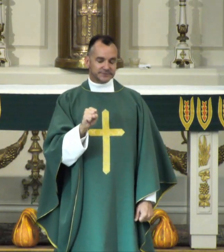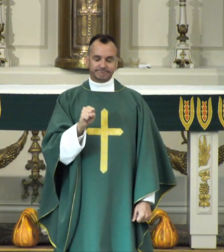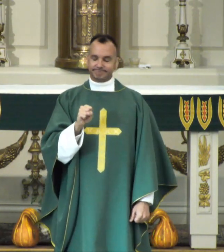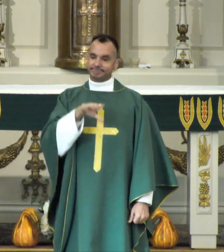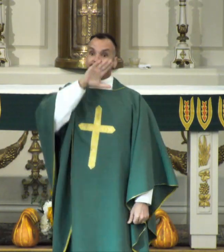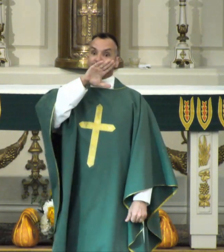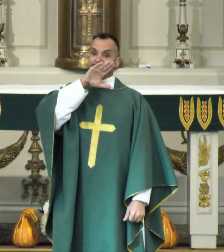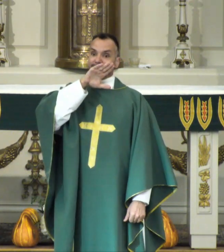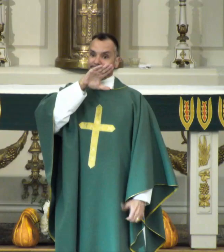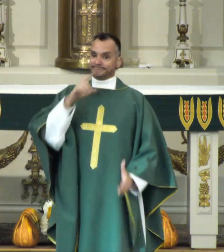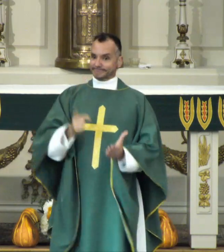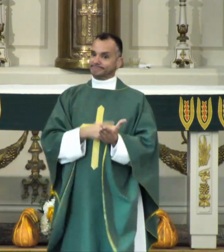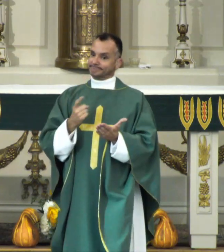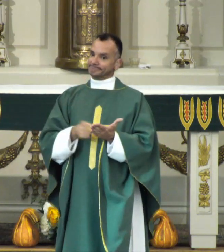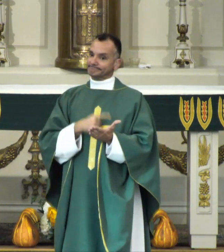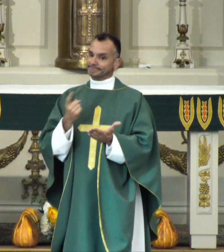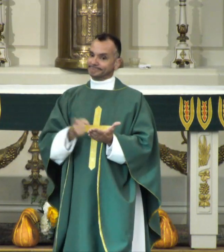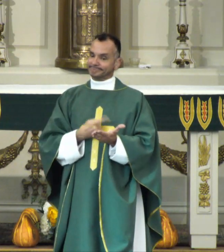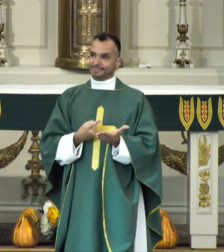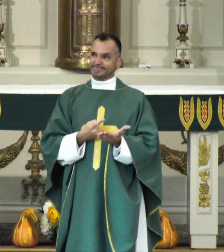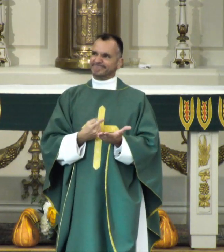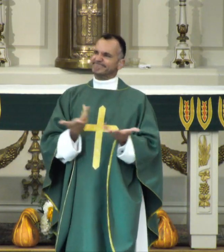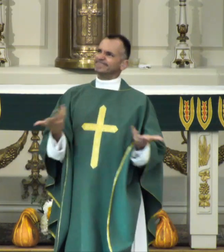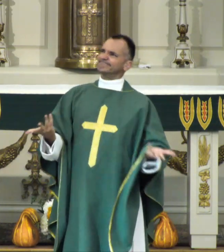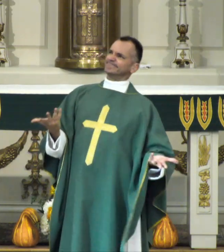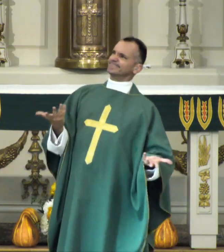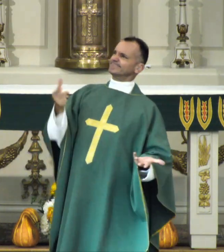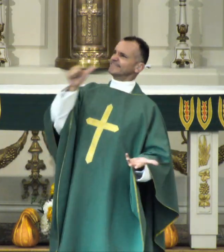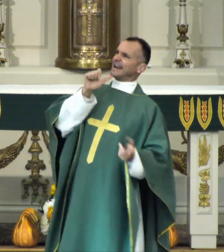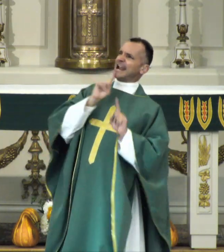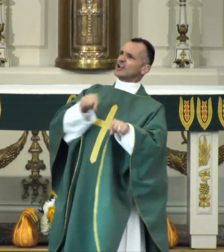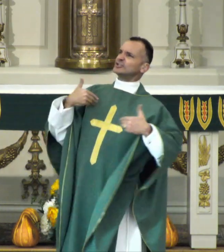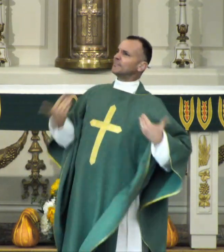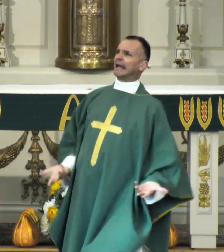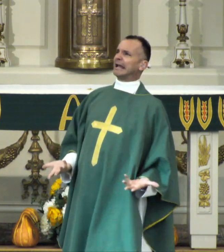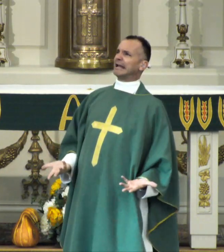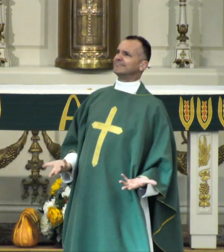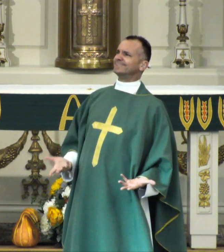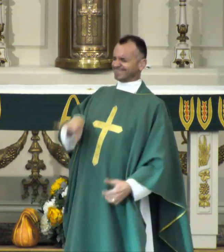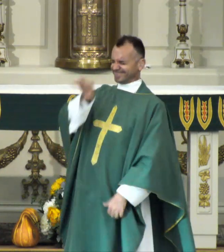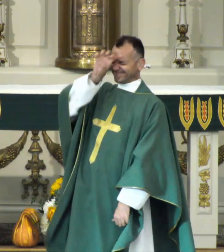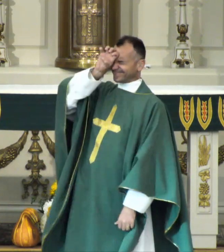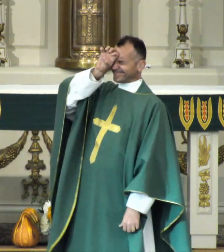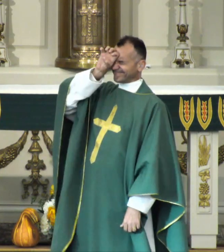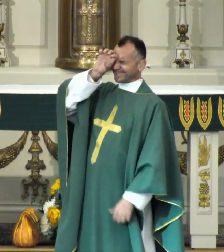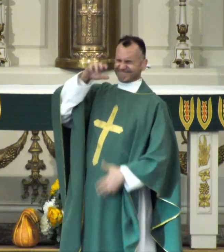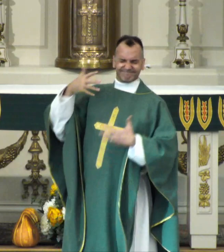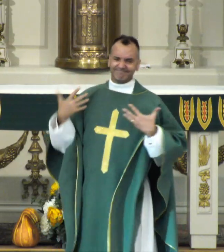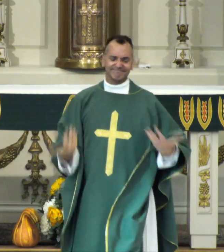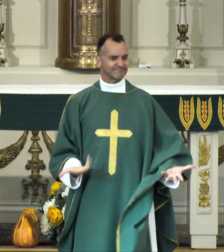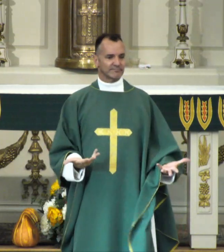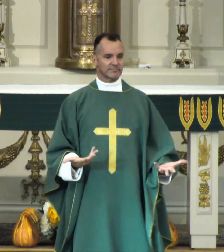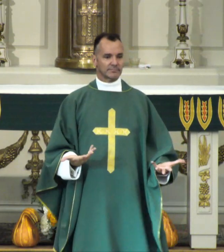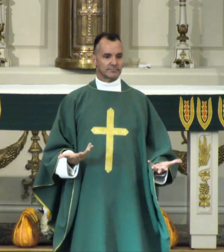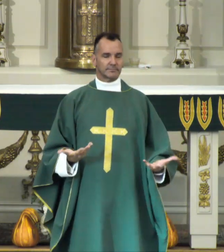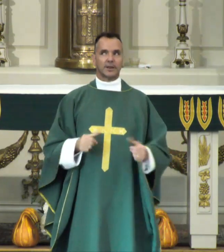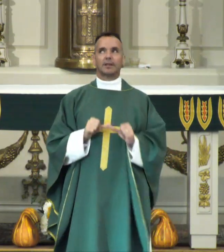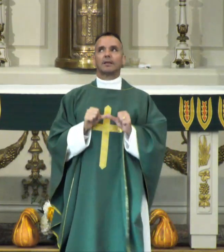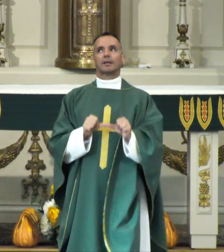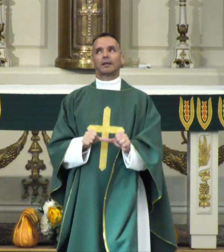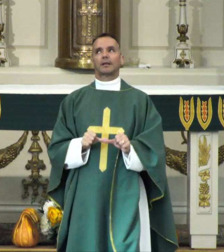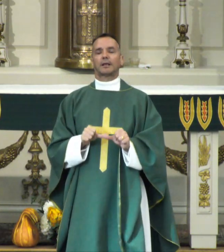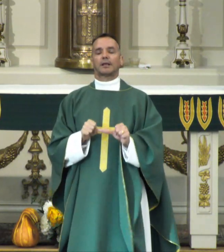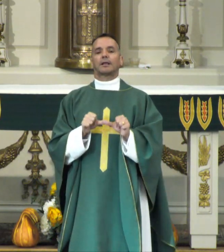pray. We have to continue, never cease to pray. You can't look to God and say, God, you haven't answered my prayers yet. What's going on